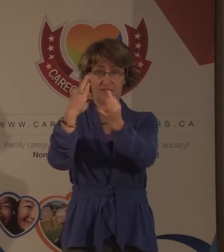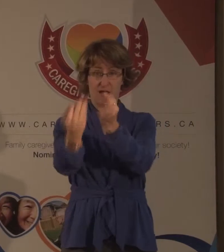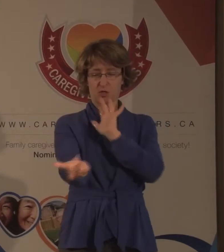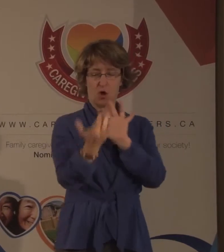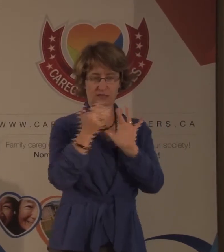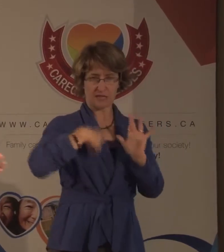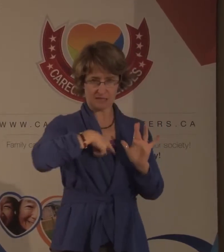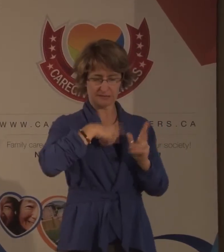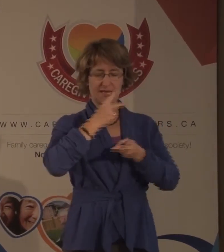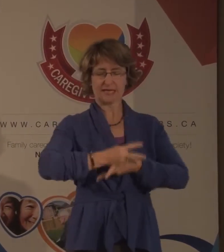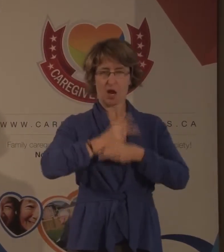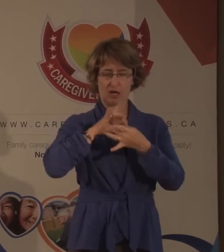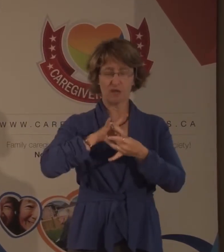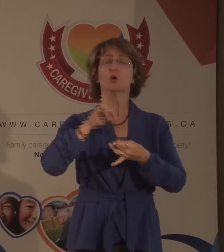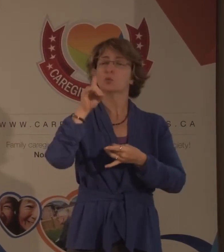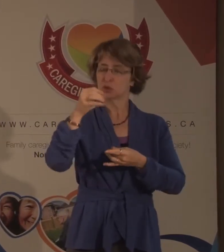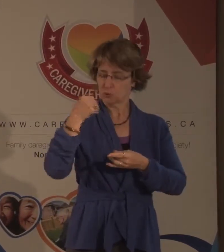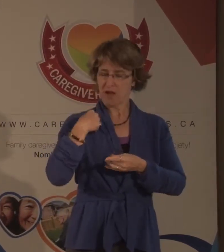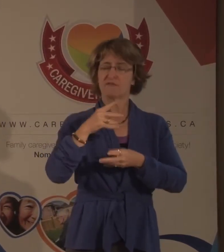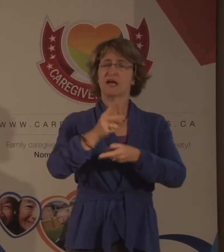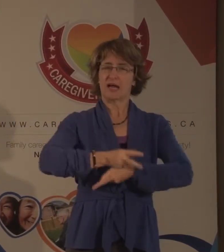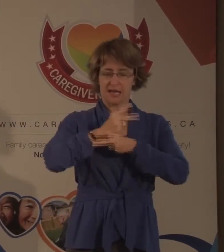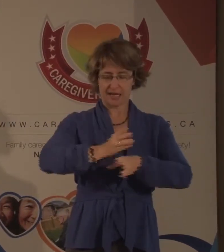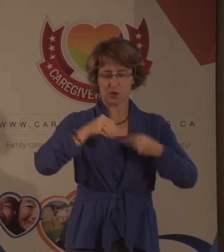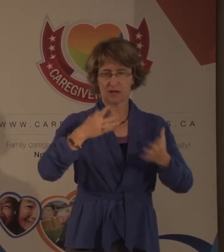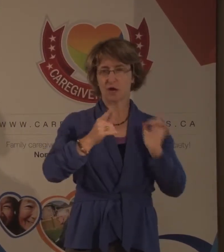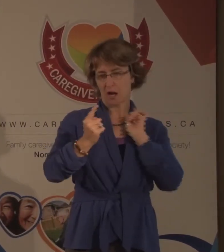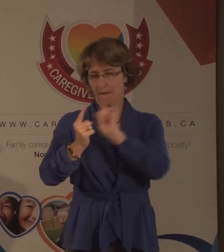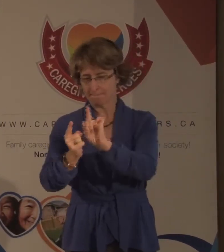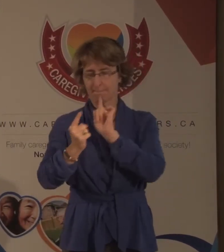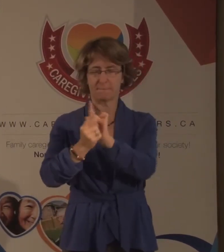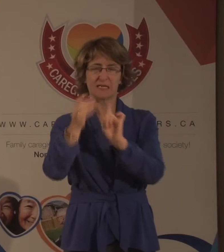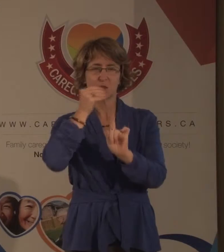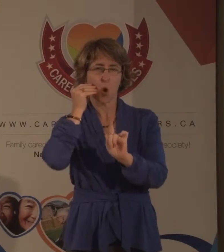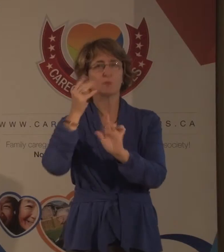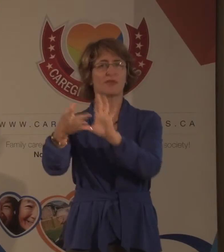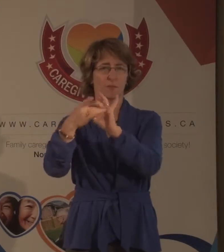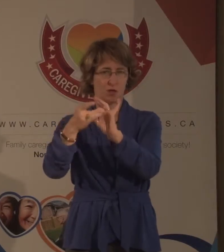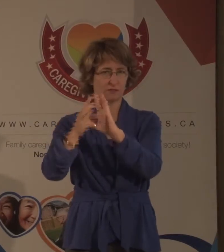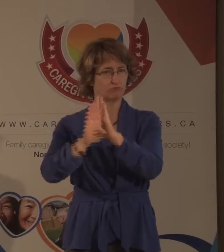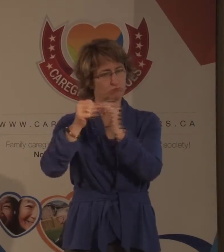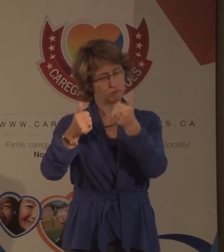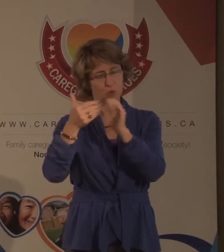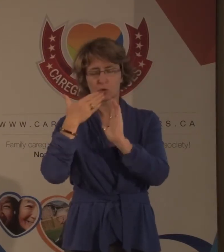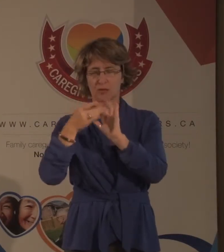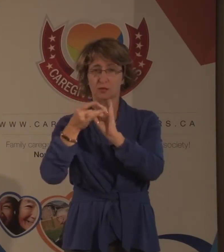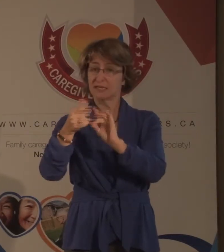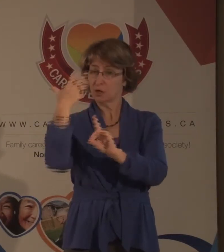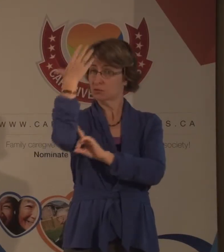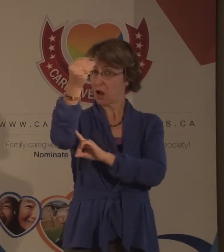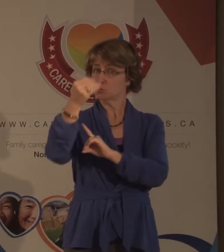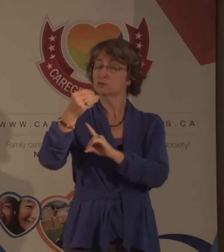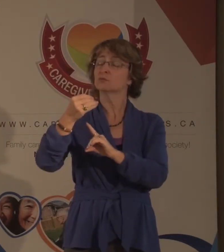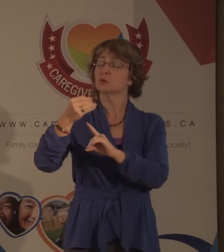We now have a caregiver coming in that he's bonded with. We have physiotherapy coming in. He's now going out in Wheel-Tran, which he never